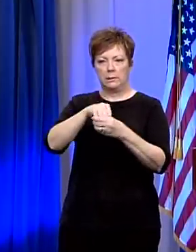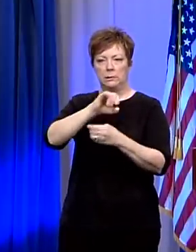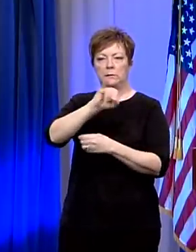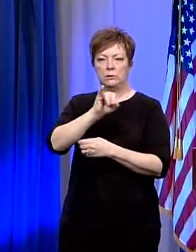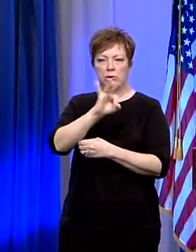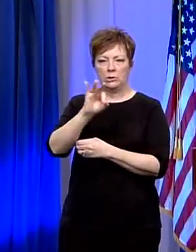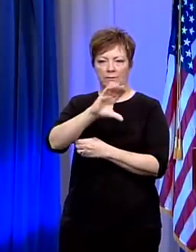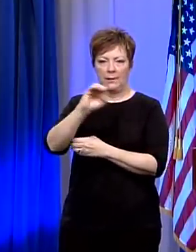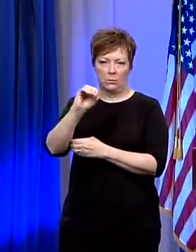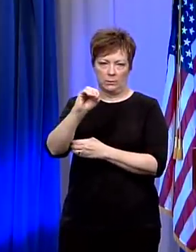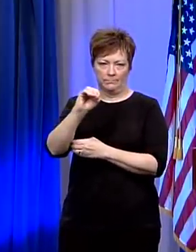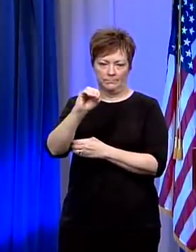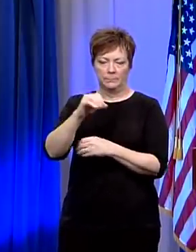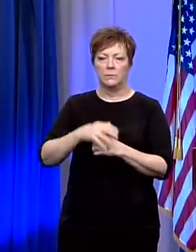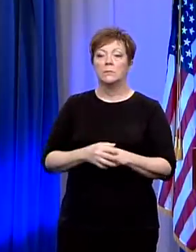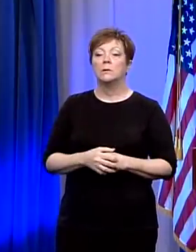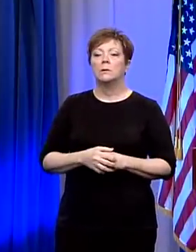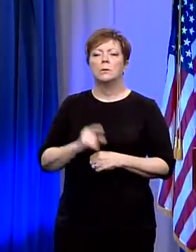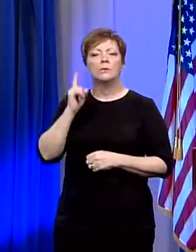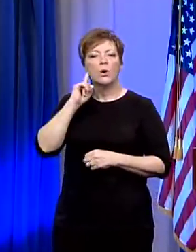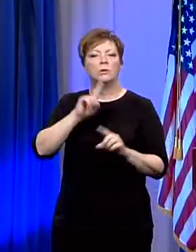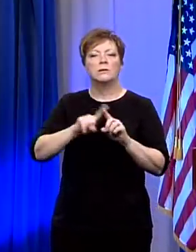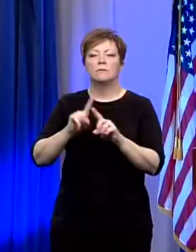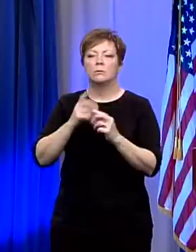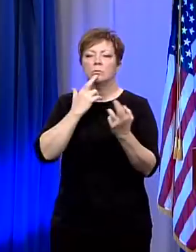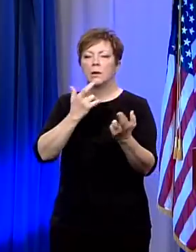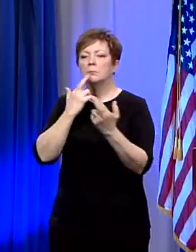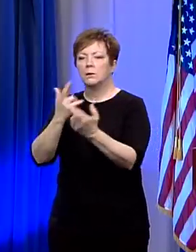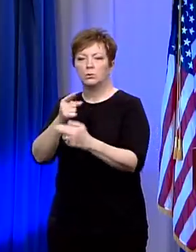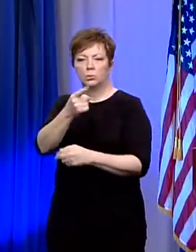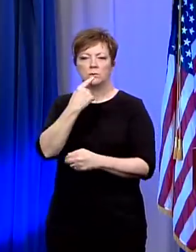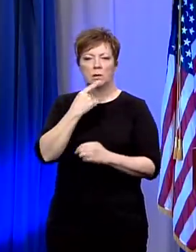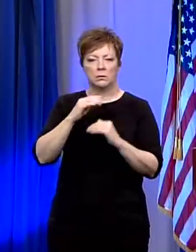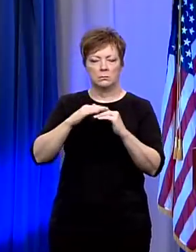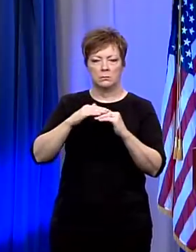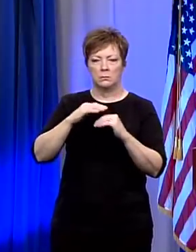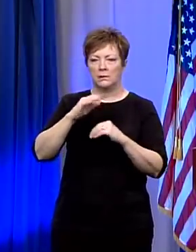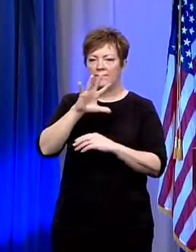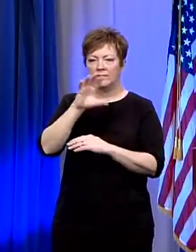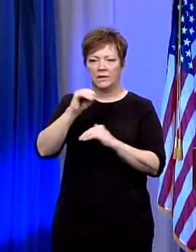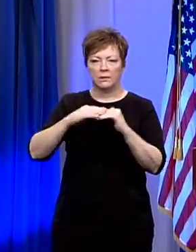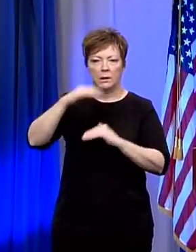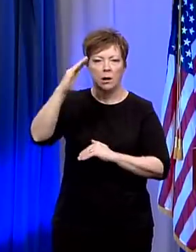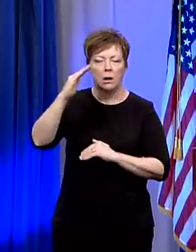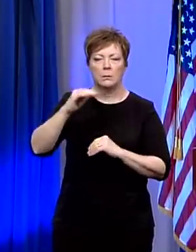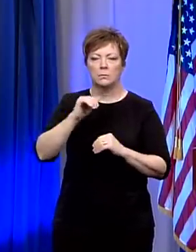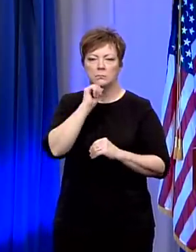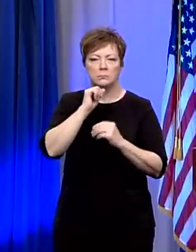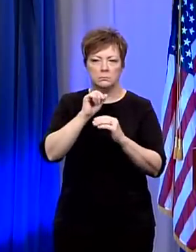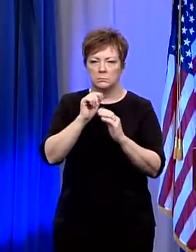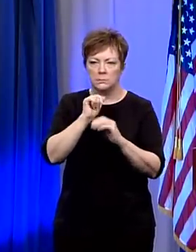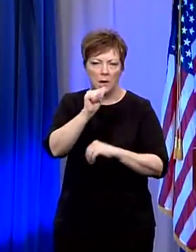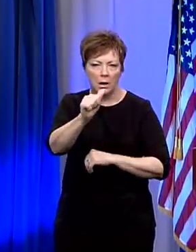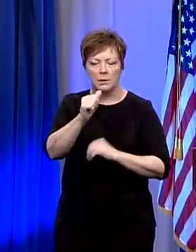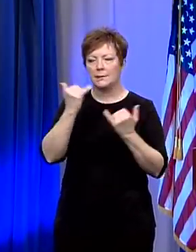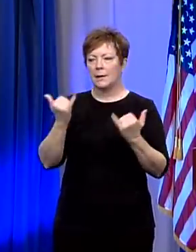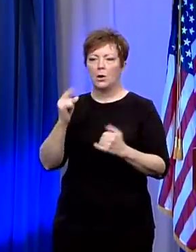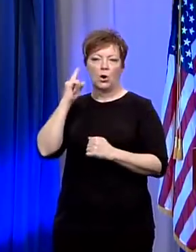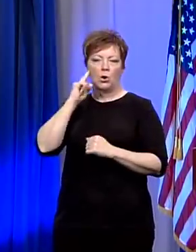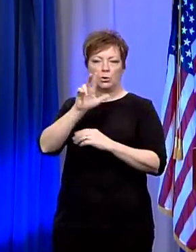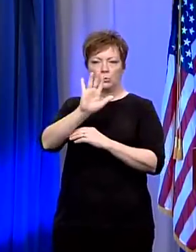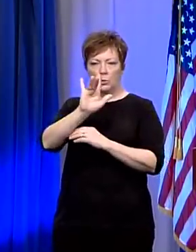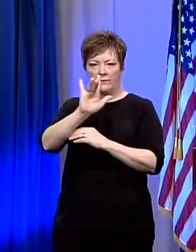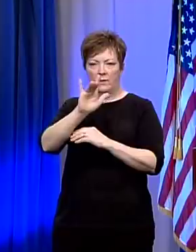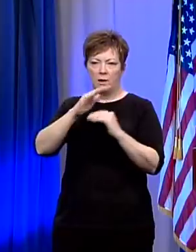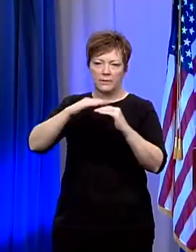County. And we've heard different recommendations. I know you said 50 or more 50 more people in a gathering. We've heard 25, 10. Is